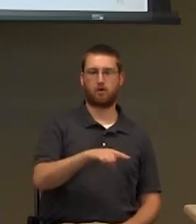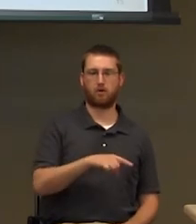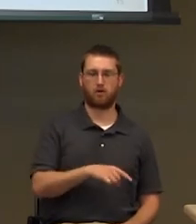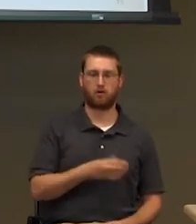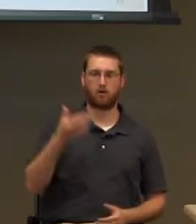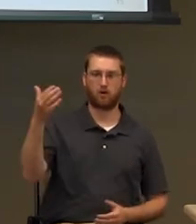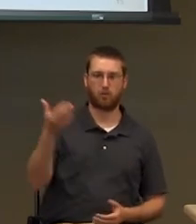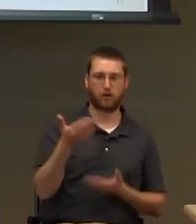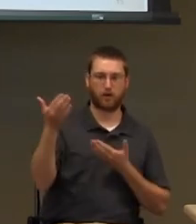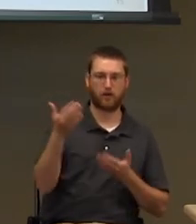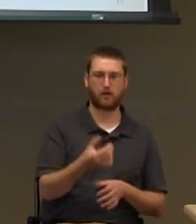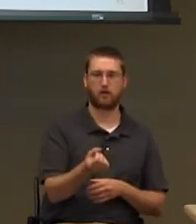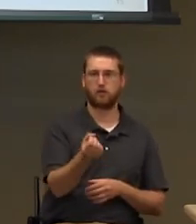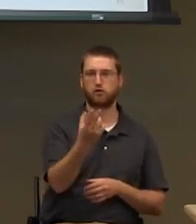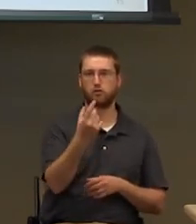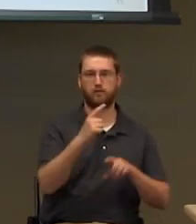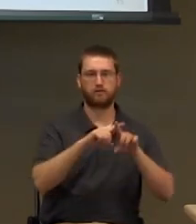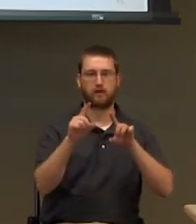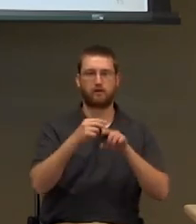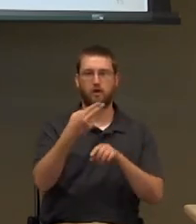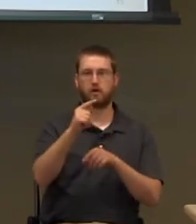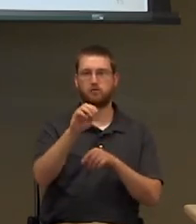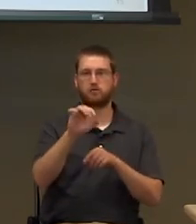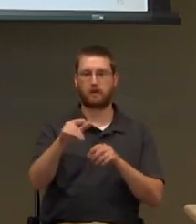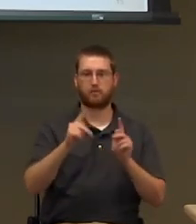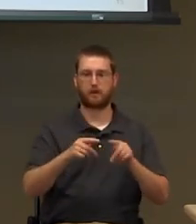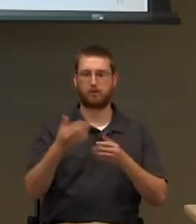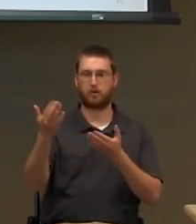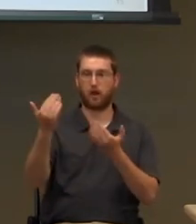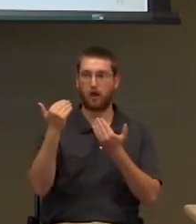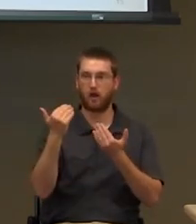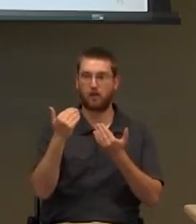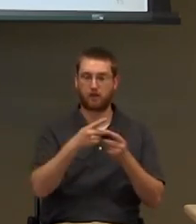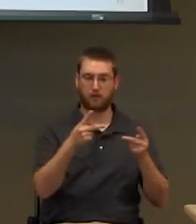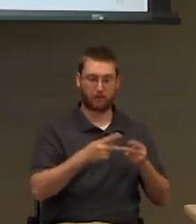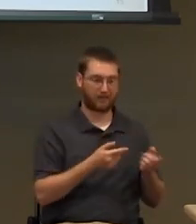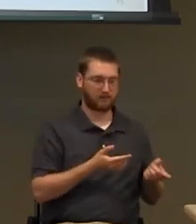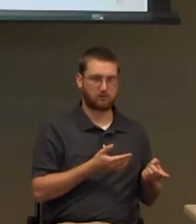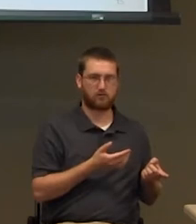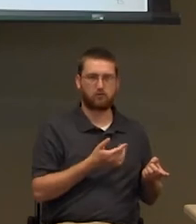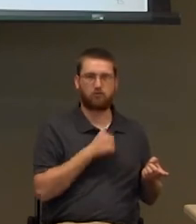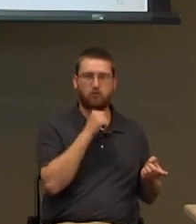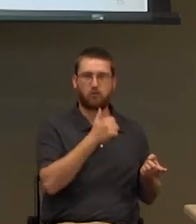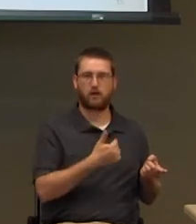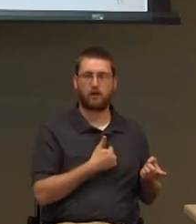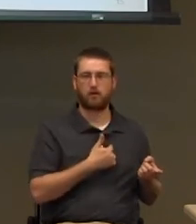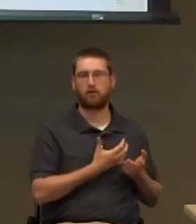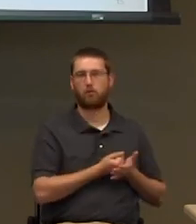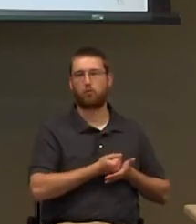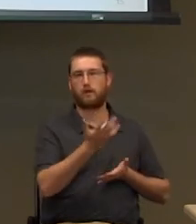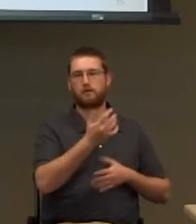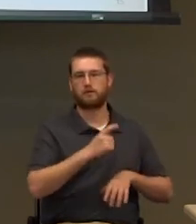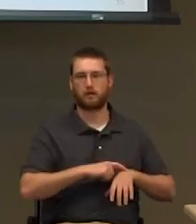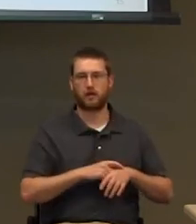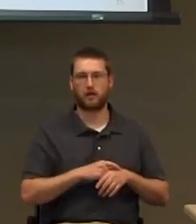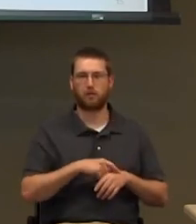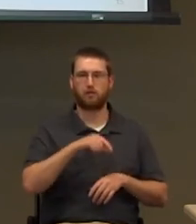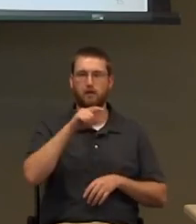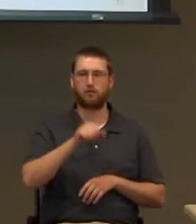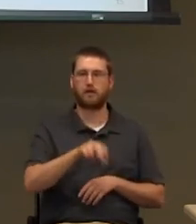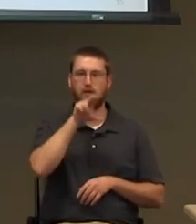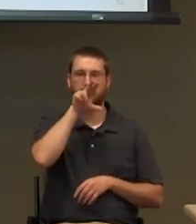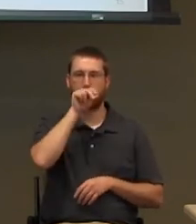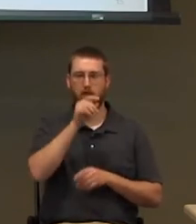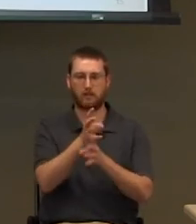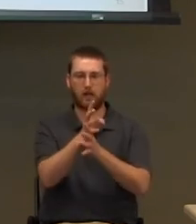12 different hoteliers, but if there's no spot to put them in, you've wasted your time. So I'm with you on that. Is you need to make sure you have your ducks in a row before you pursue